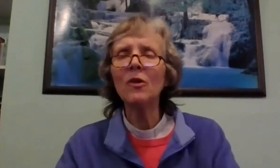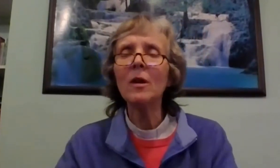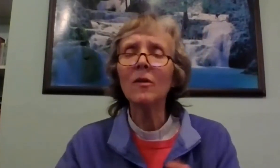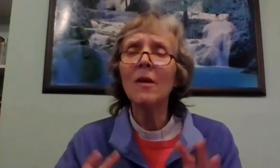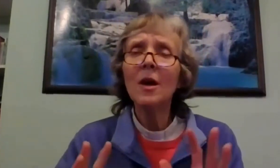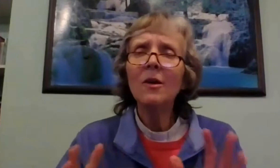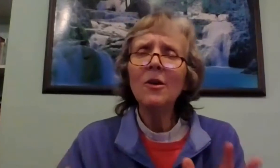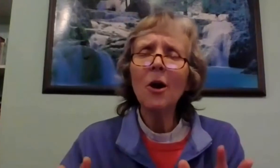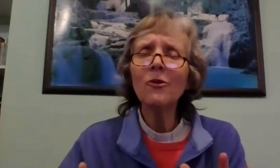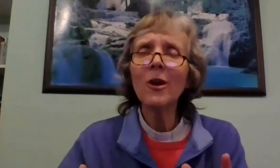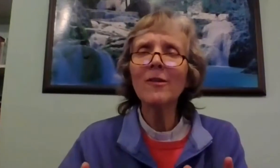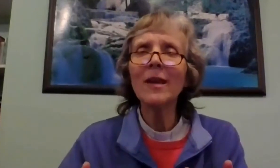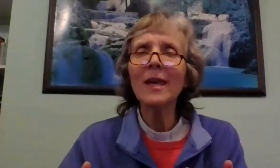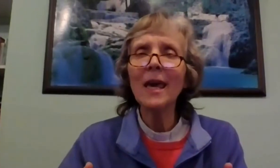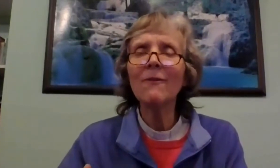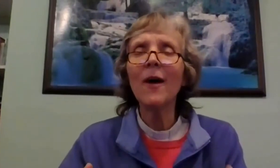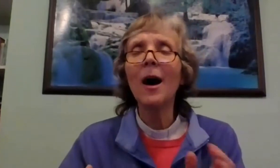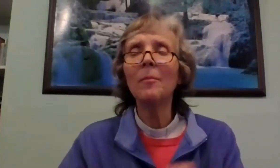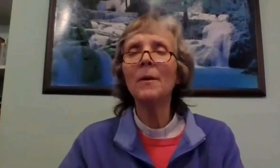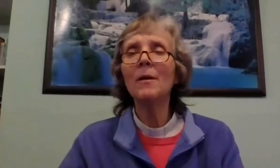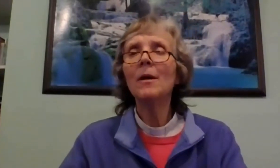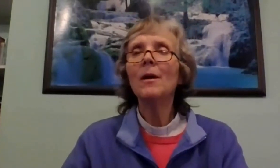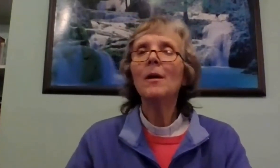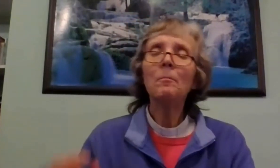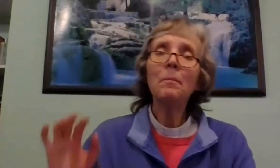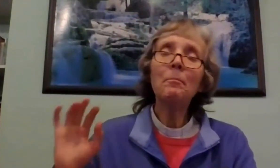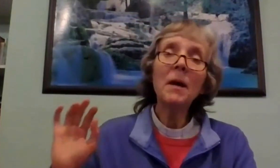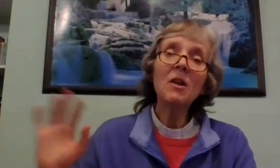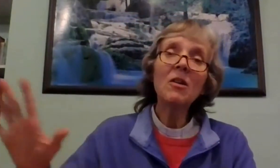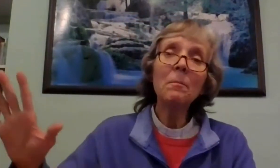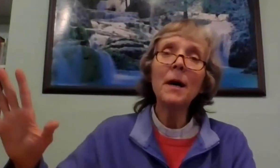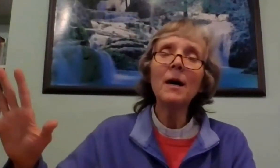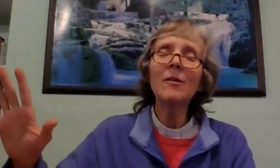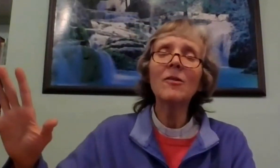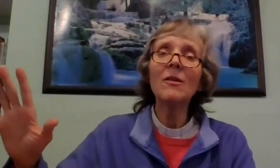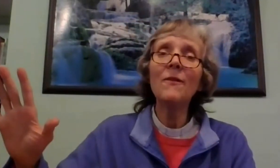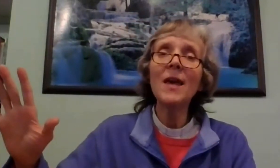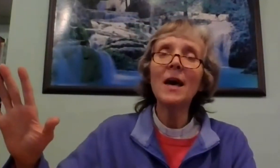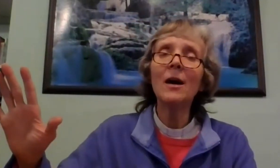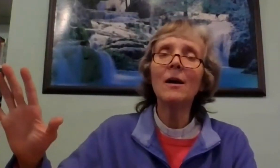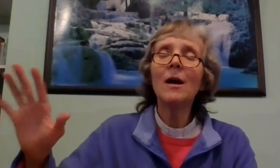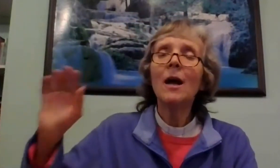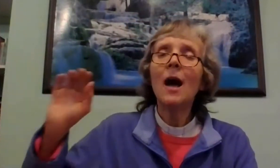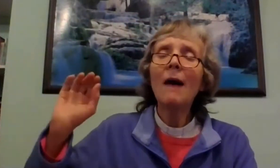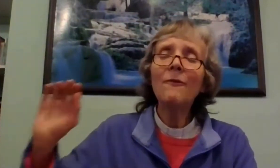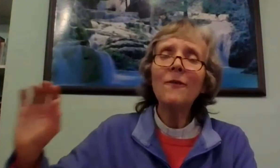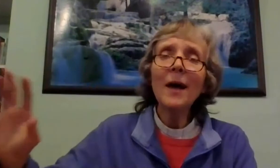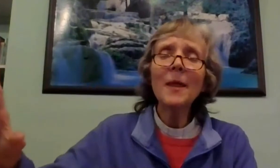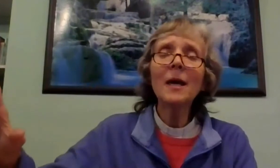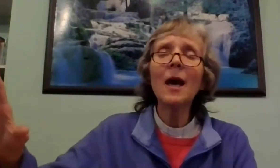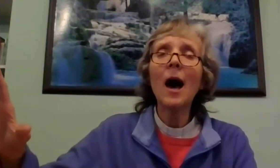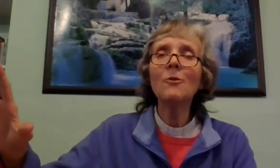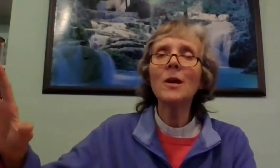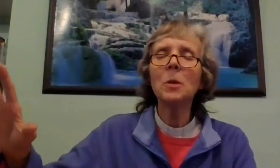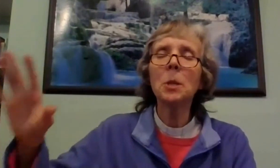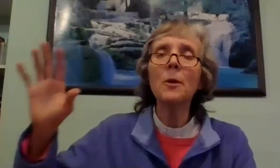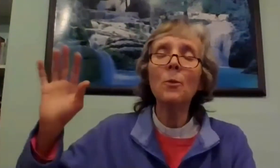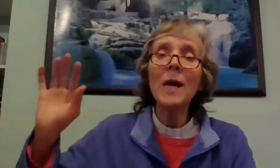Moses, not just to give up, but to persevere and find the courage that we